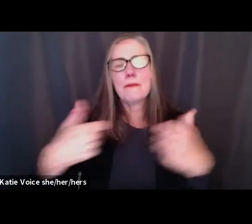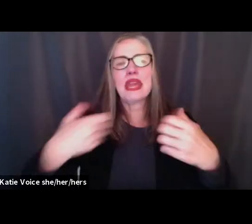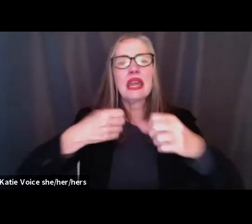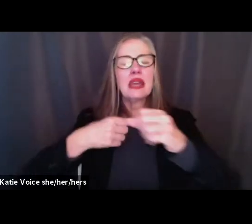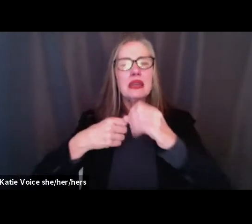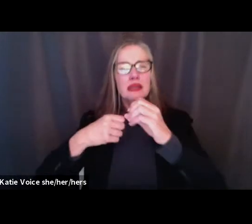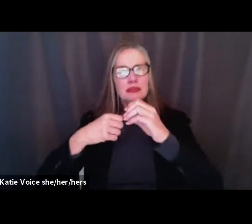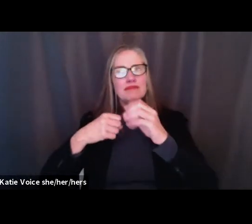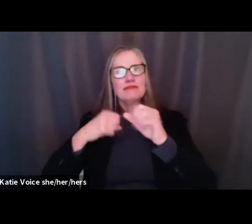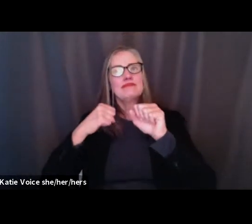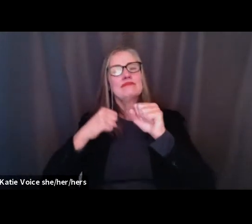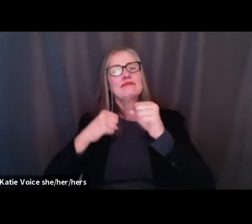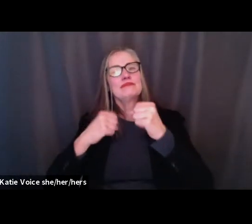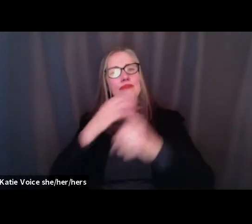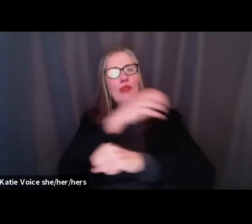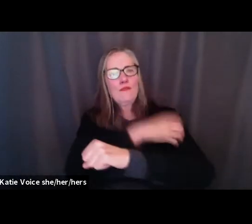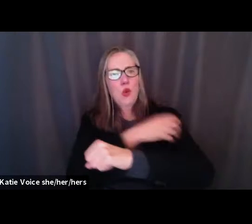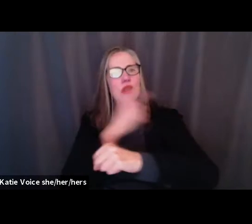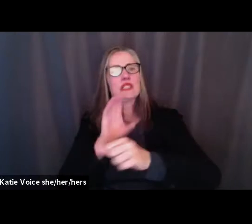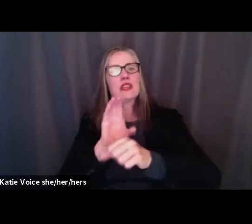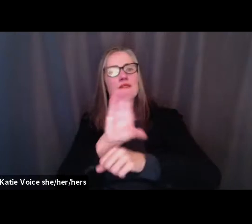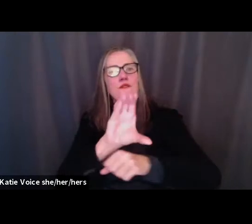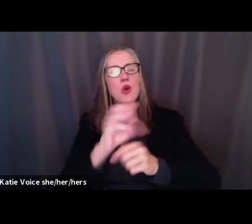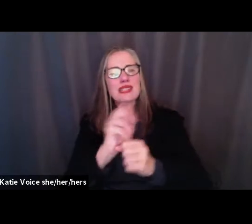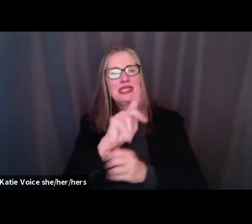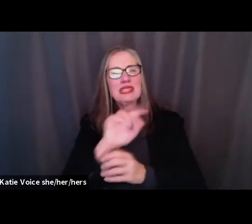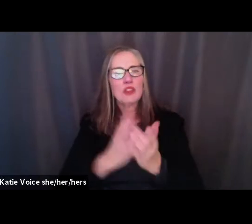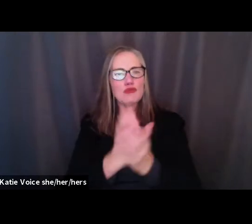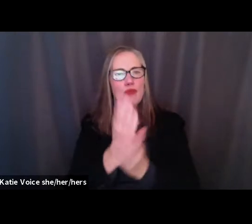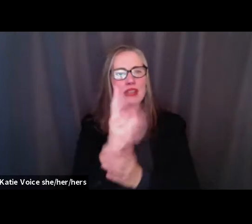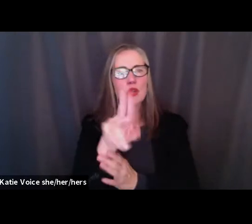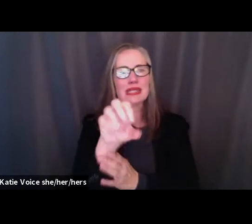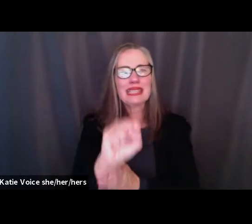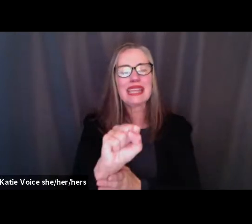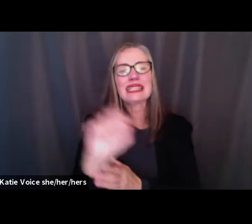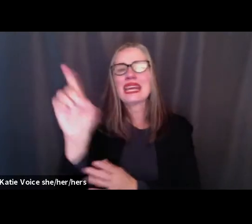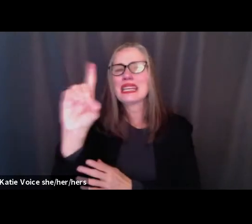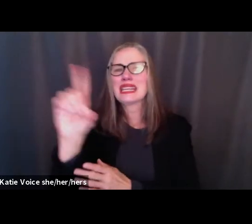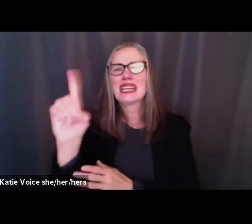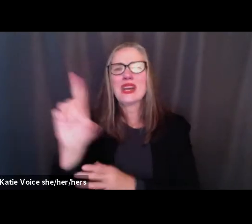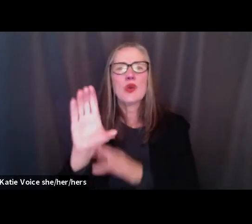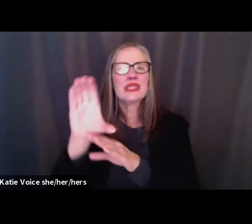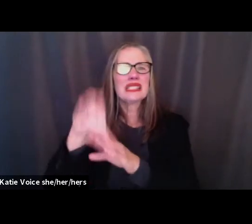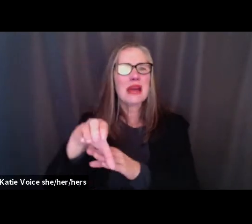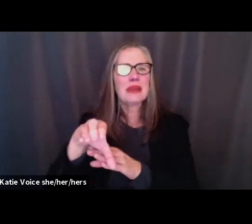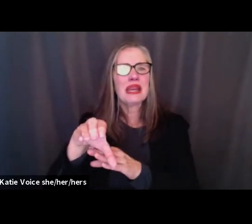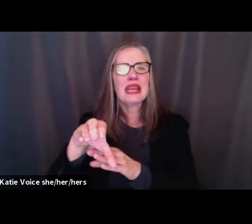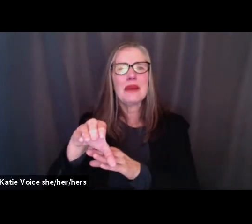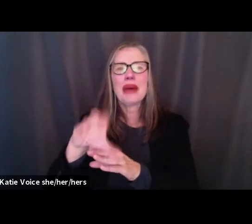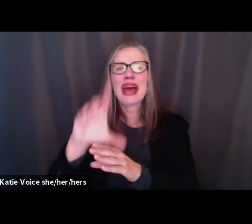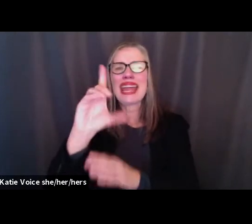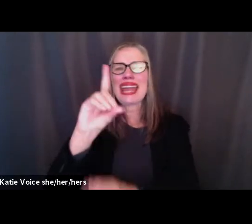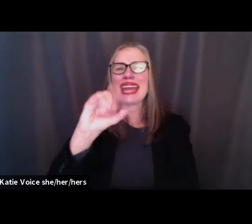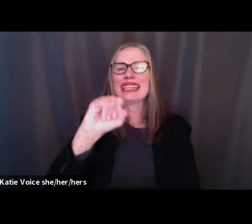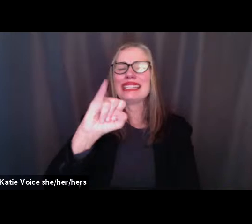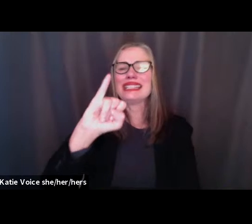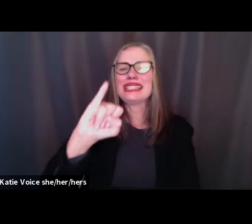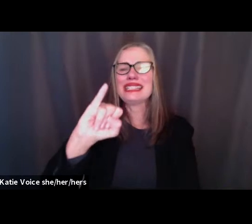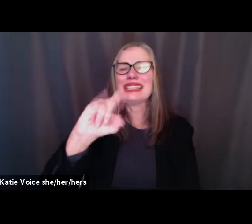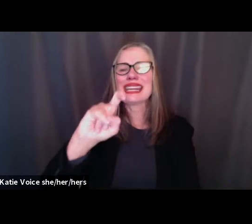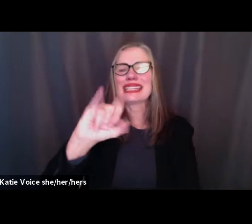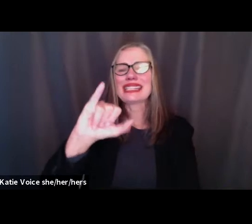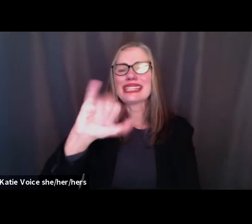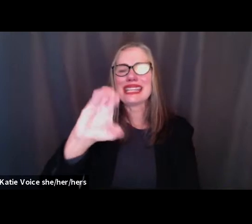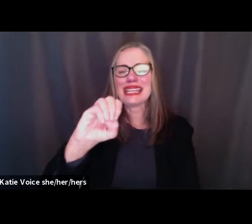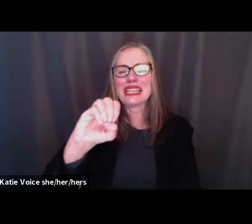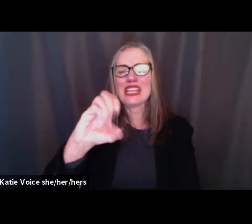States. Literally, in a time the Democratic Party was dominated by Dixiecrats and Southern